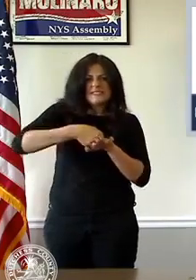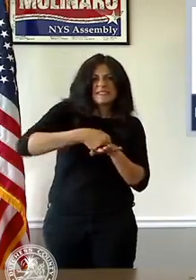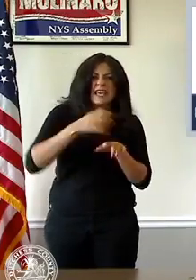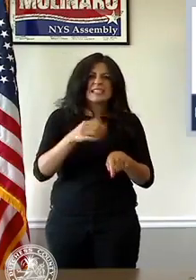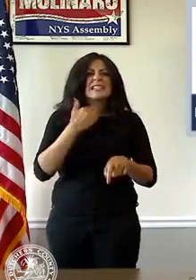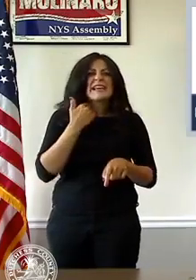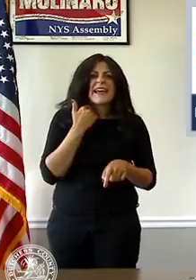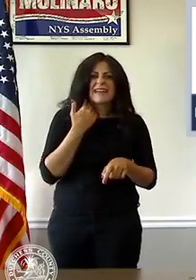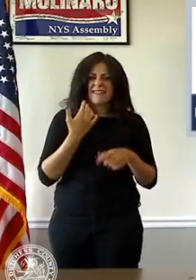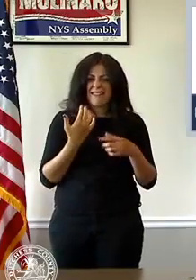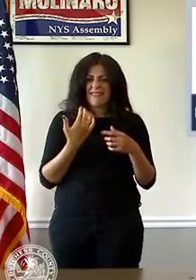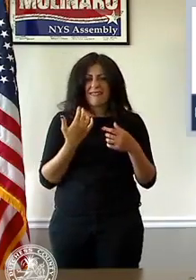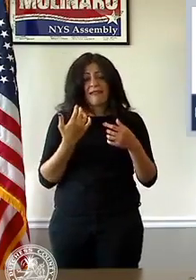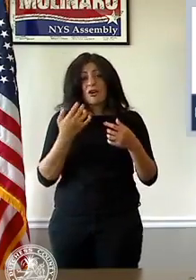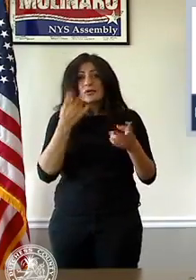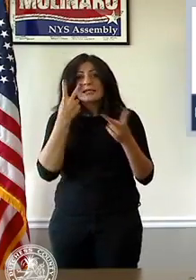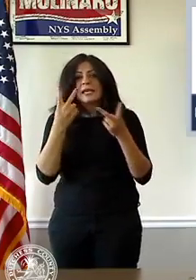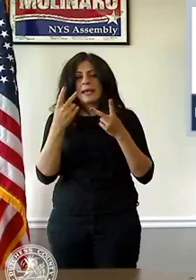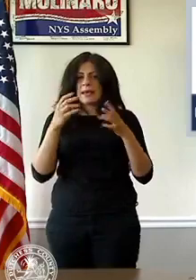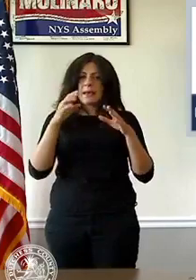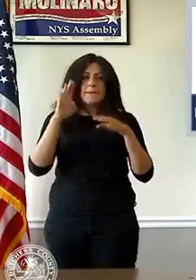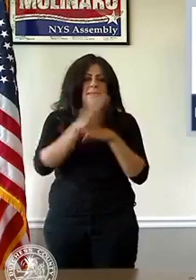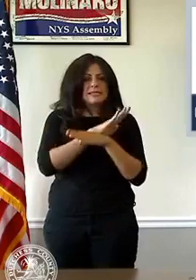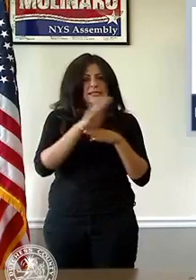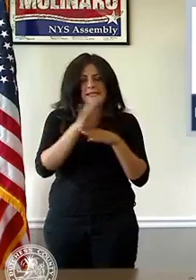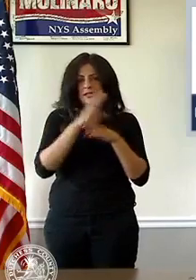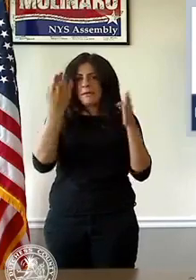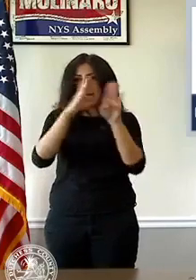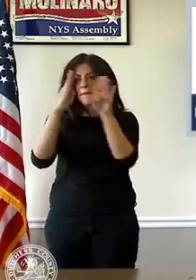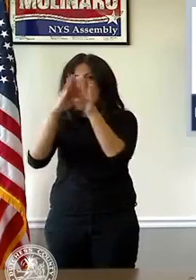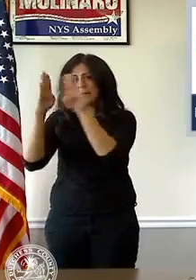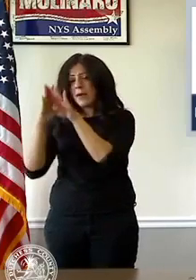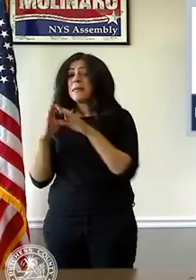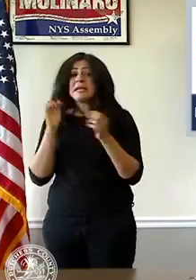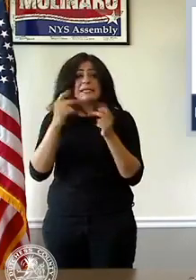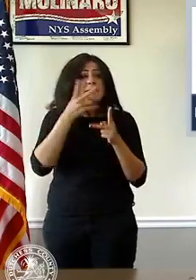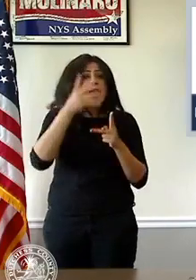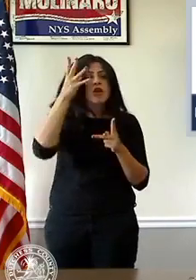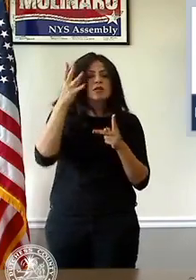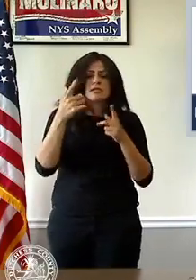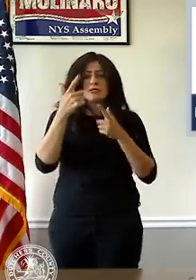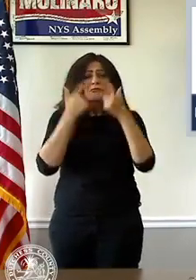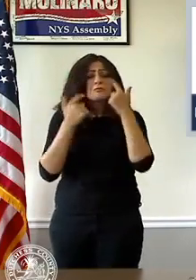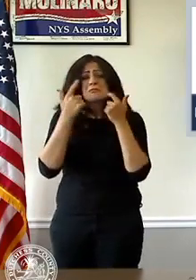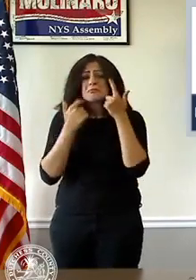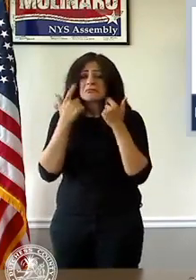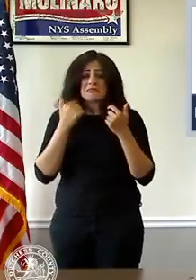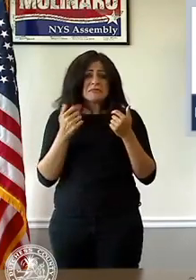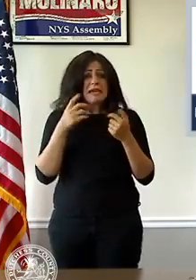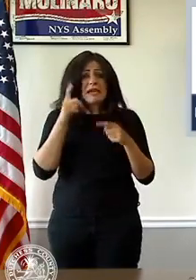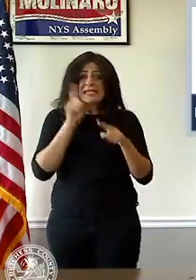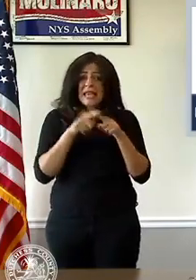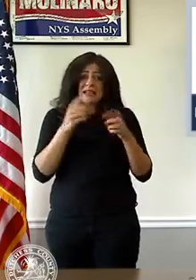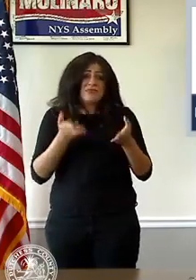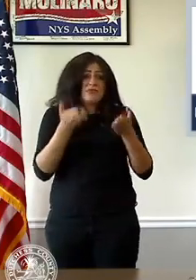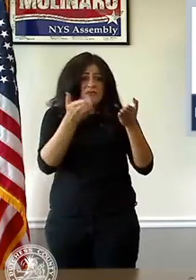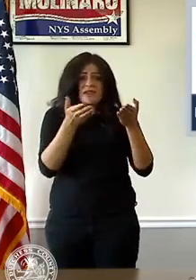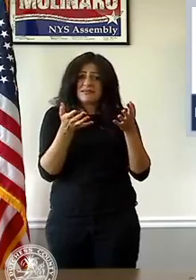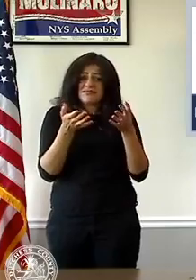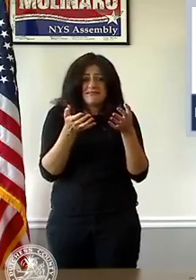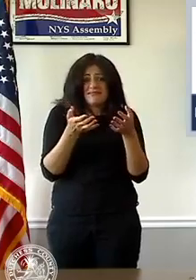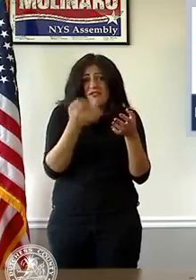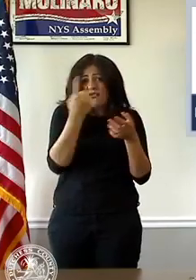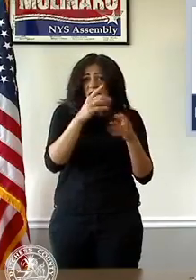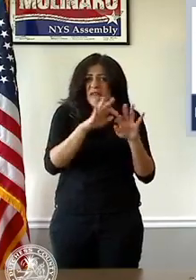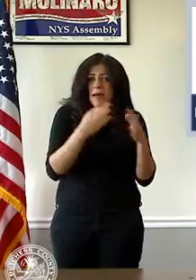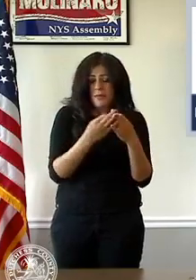businesses shuttered. They see moms and dads crying because they can't provide service. All of this is bombarding our kids. And I